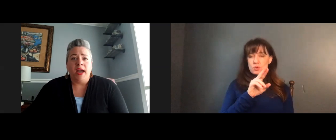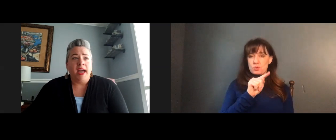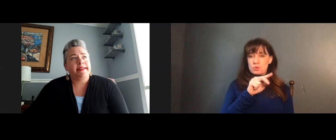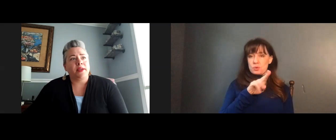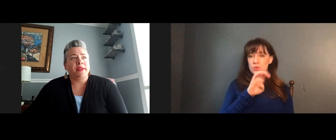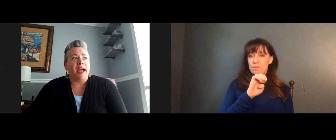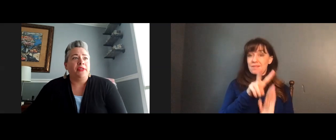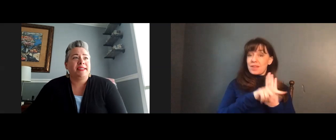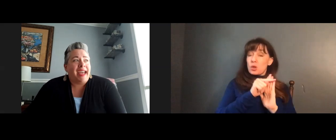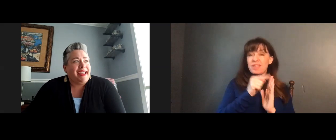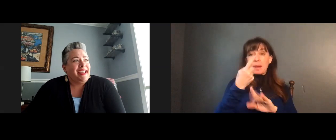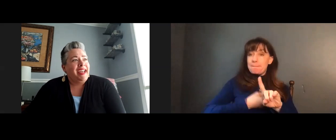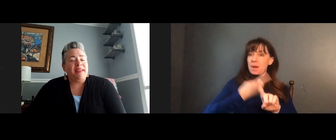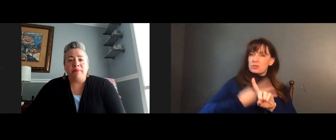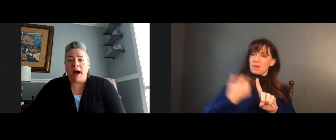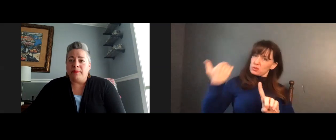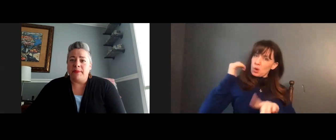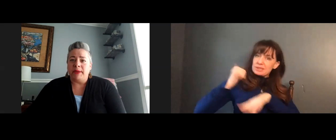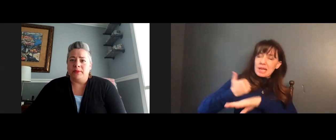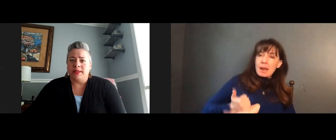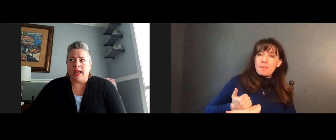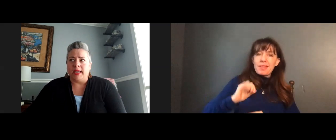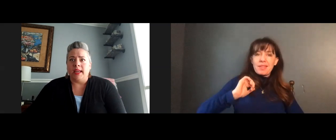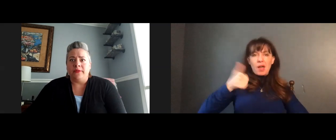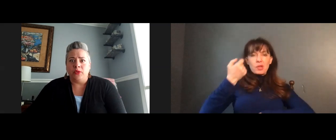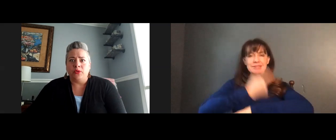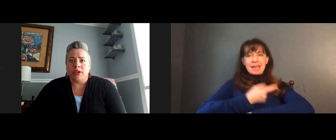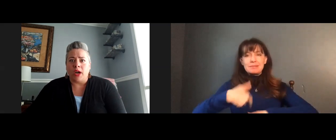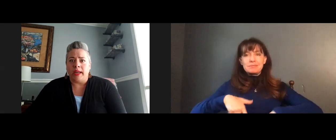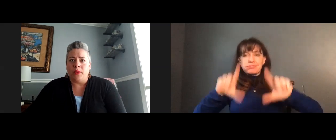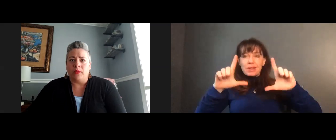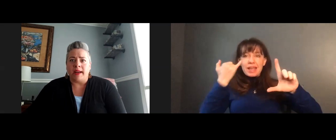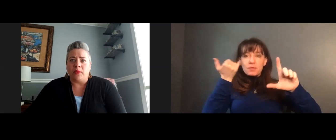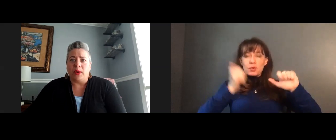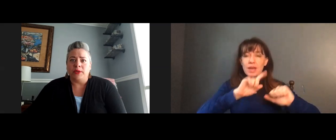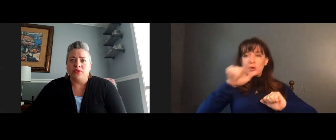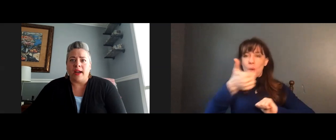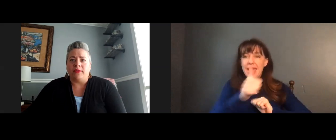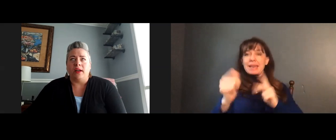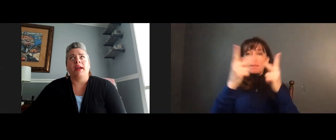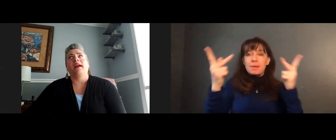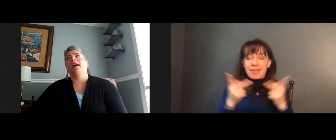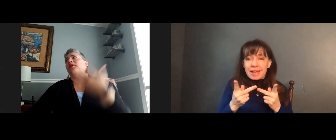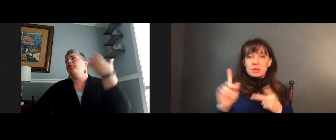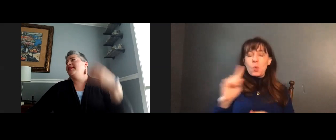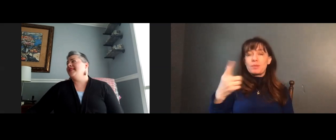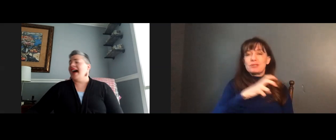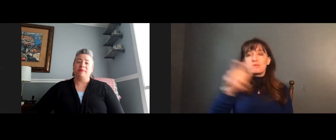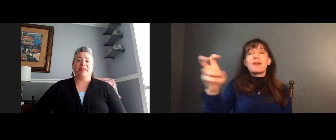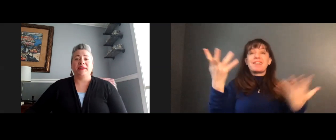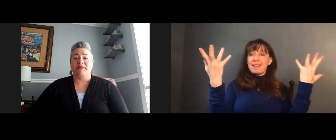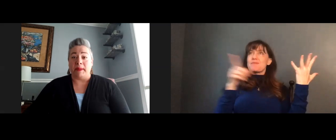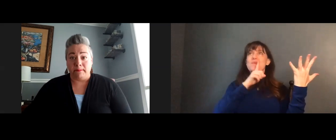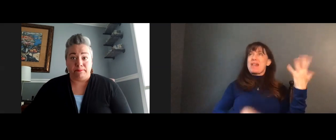ago and so the other day it popped up and it was like if you could go anywhere right now where would you travel i'm like oh the